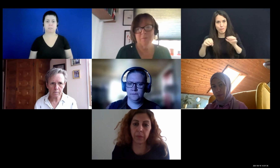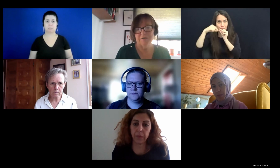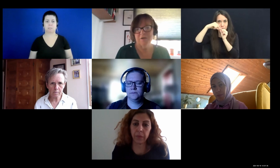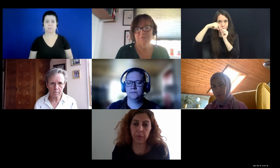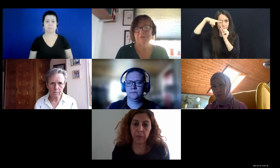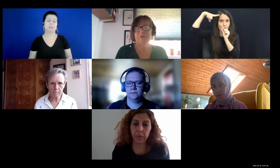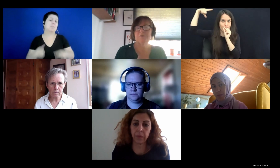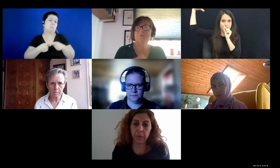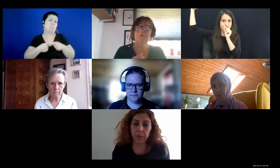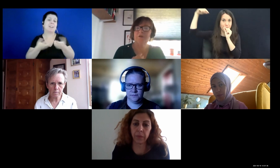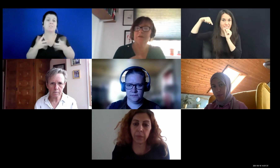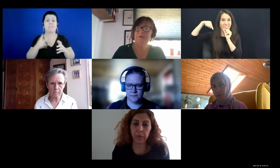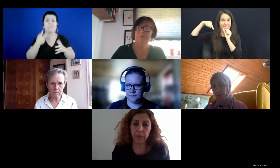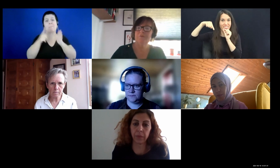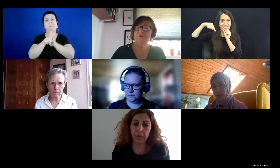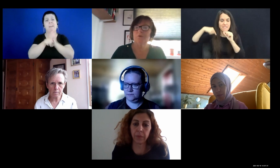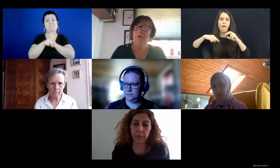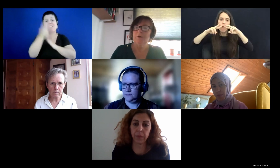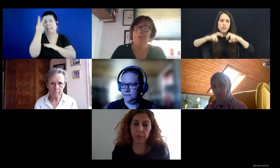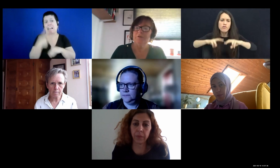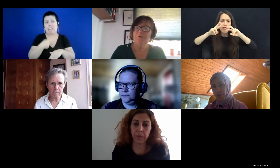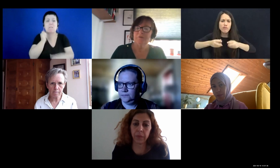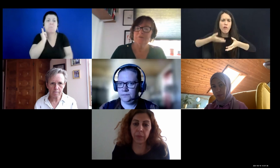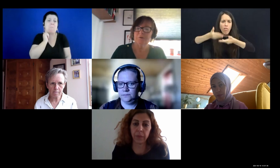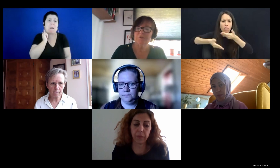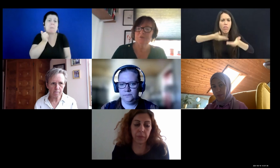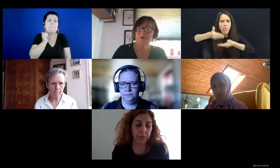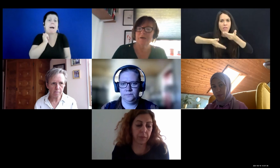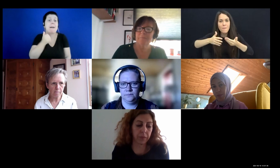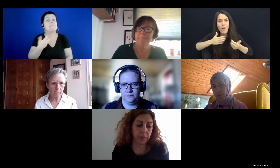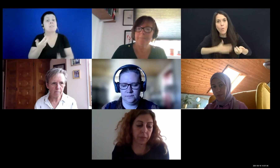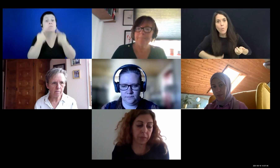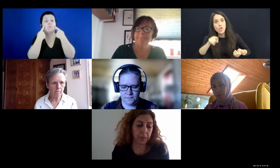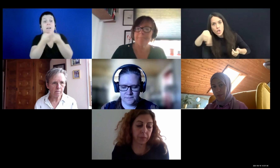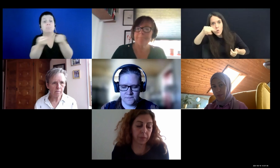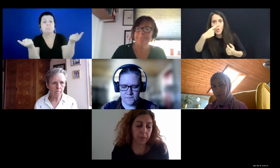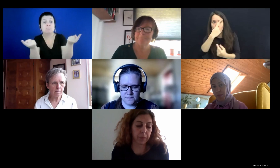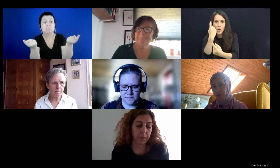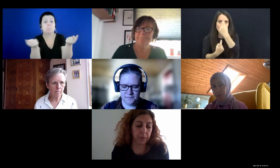talk more about our research. We would also like to hear from you. But do you have some questions, Ray?